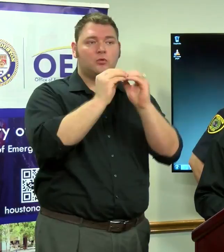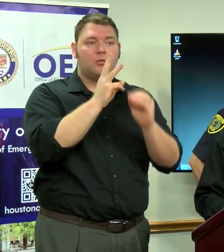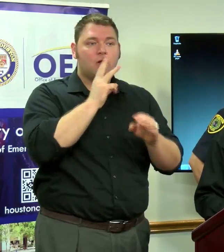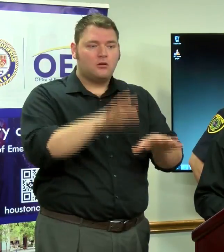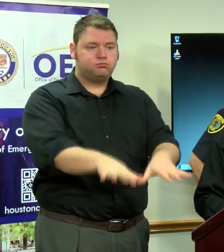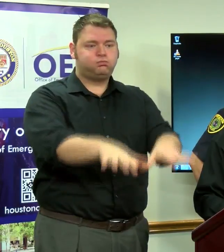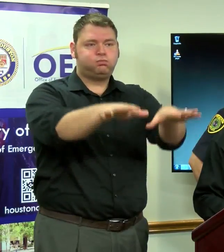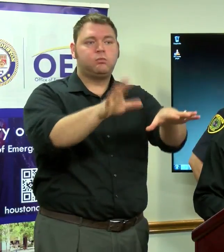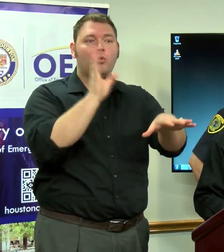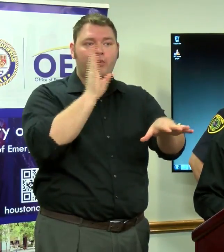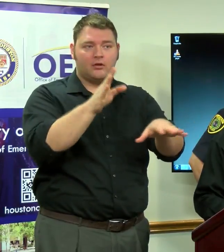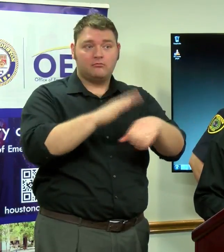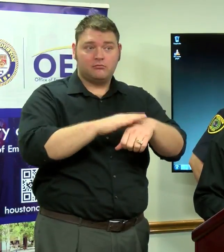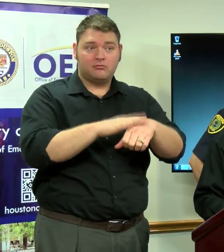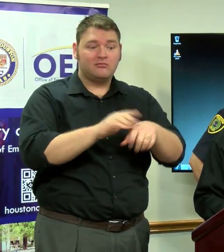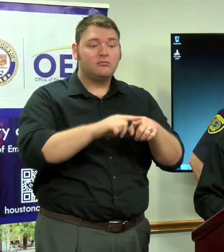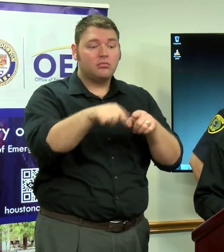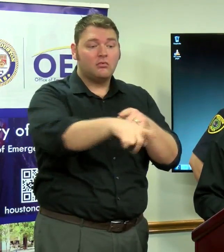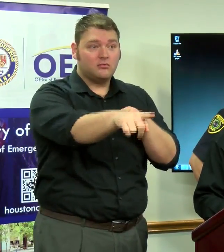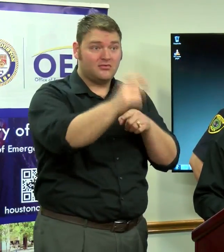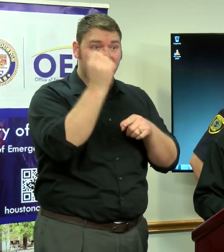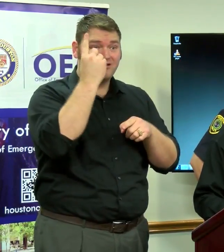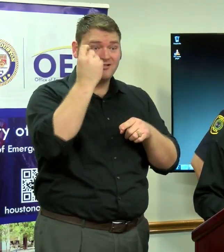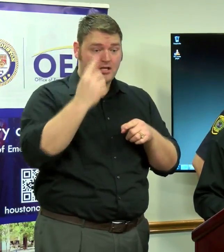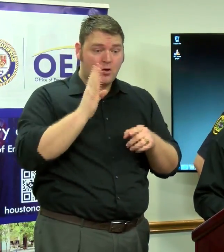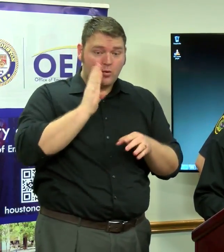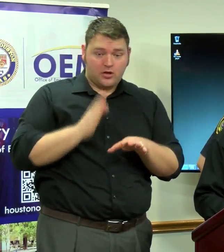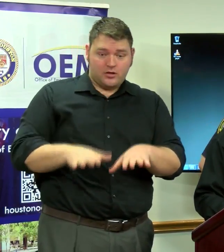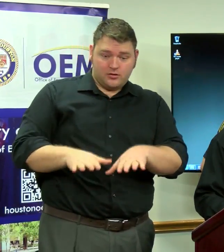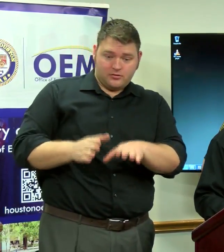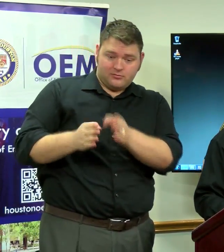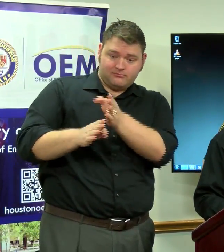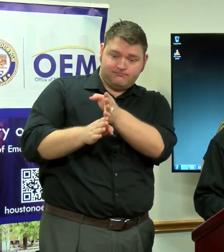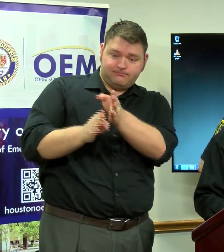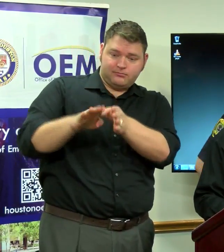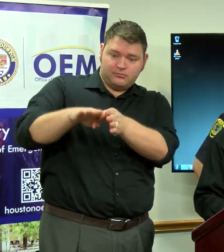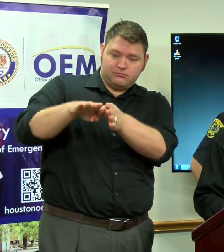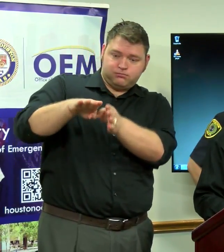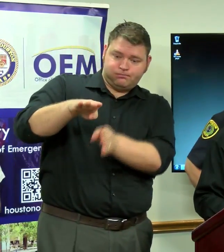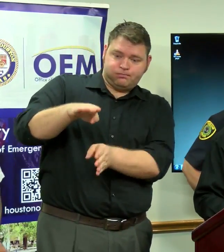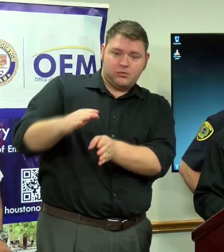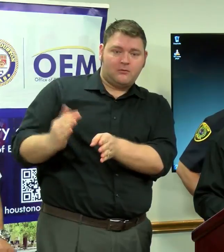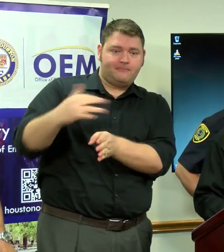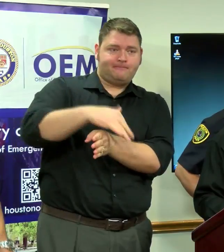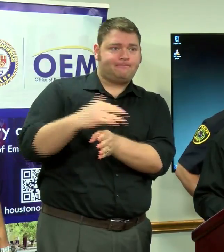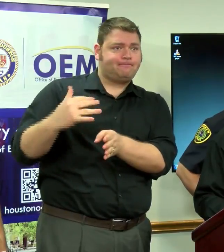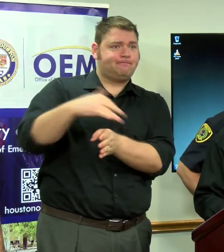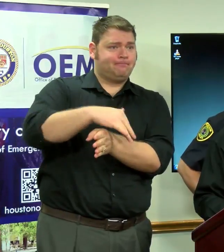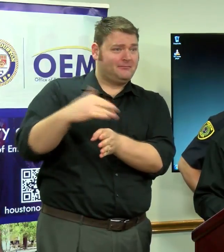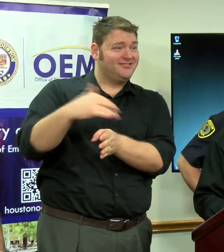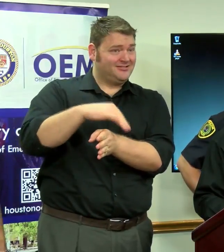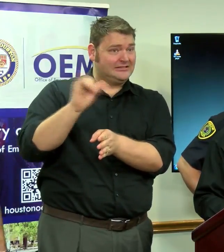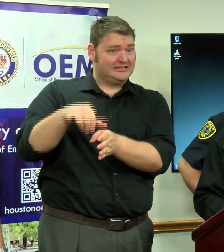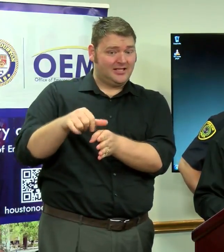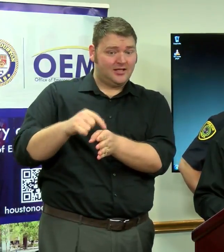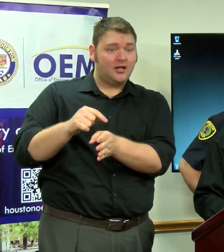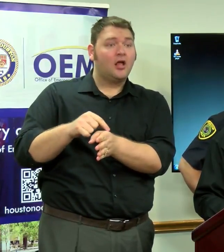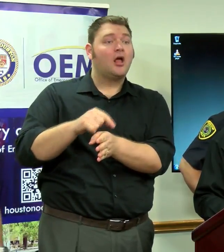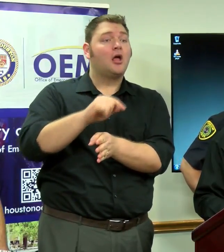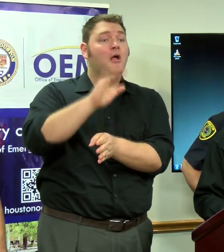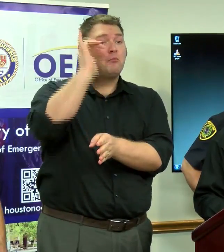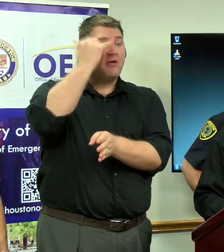they increase the water and it comes down, the water level along Buffalo Bayou, in all probability,